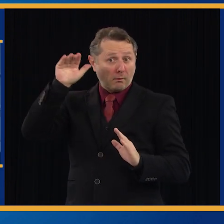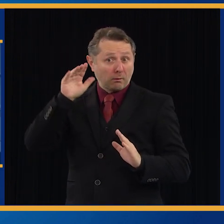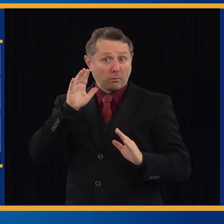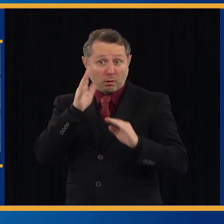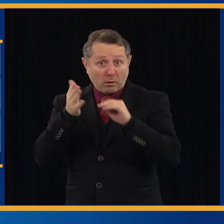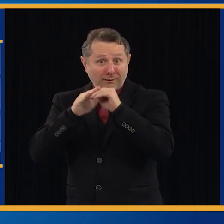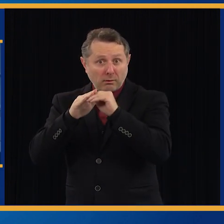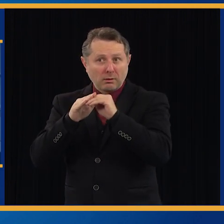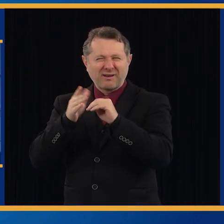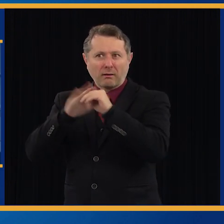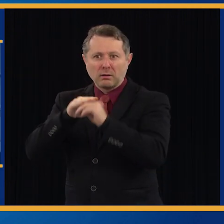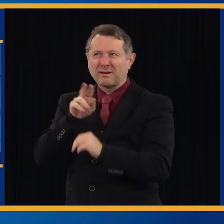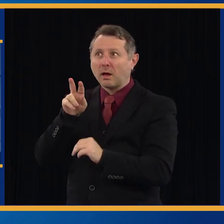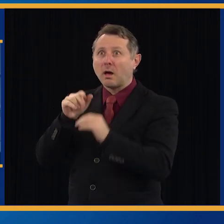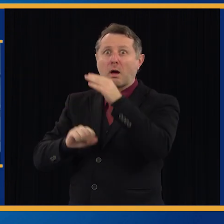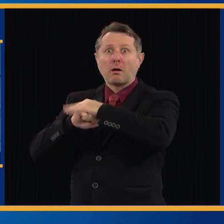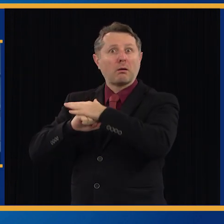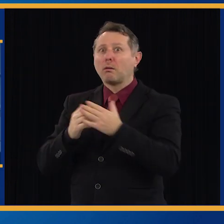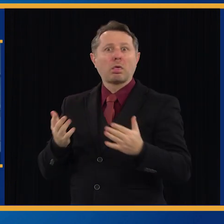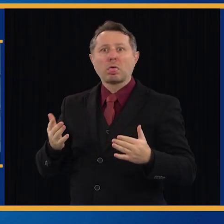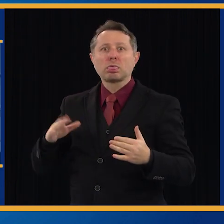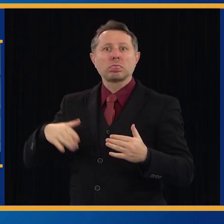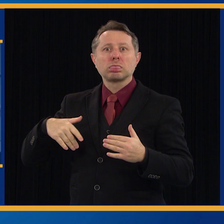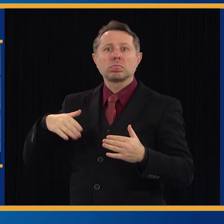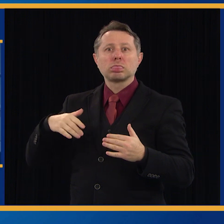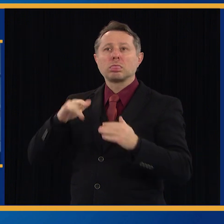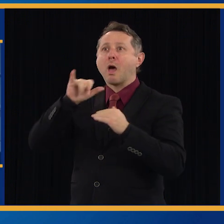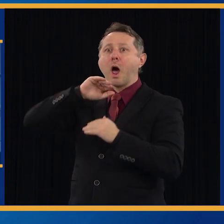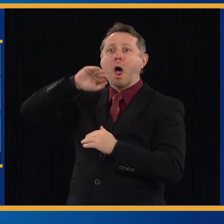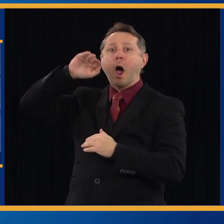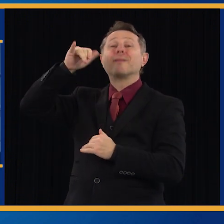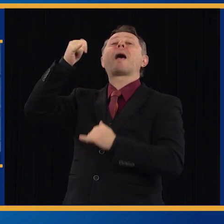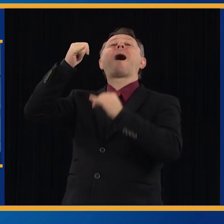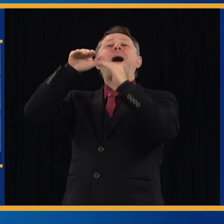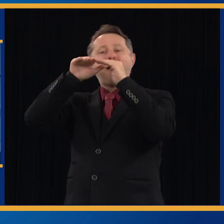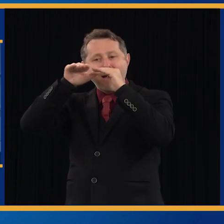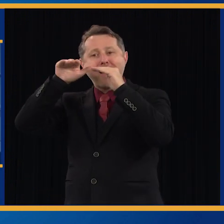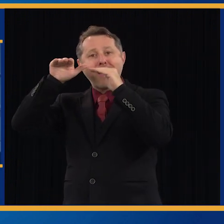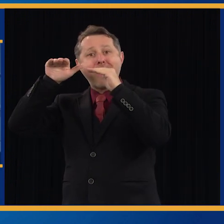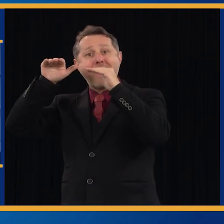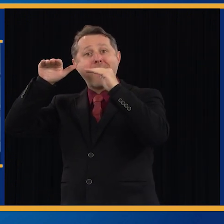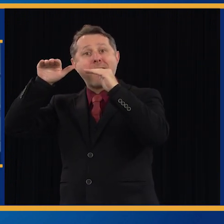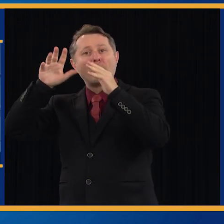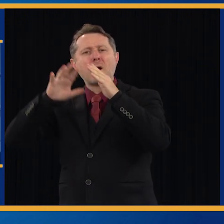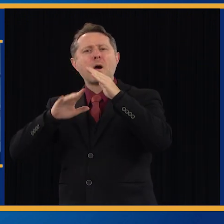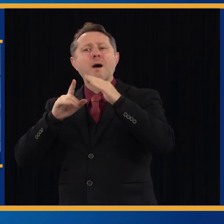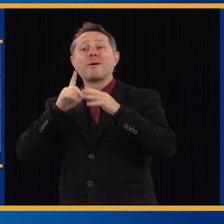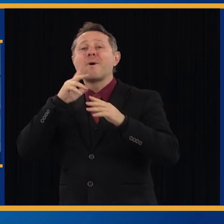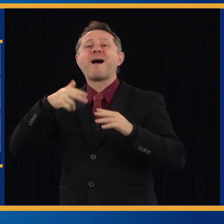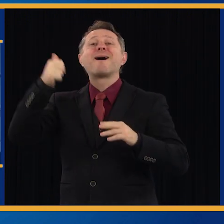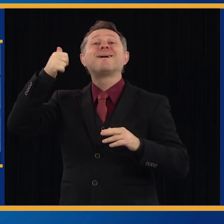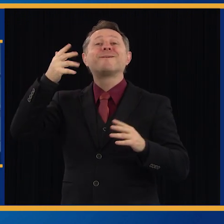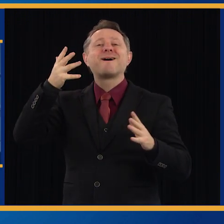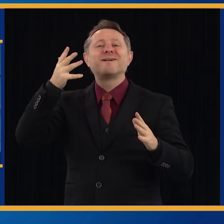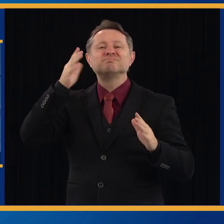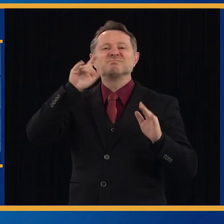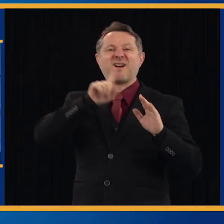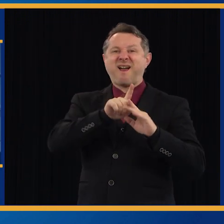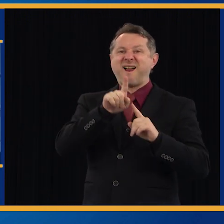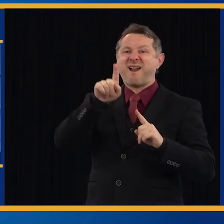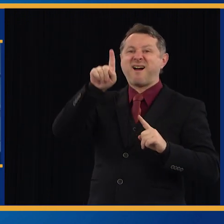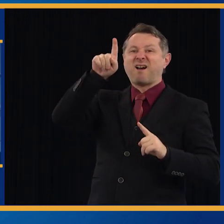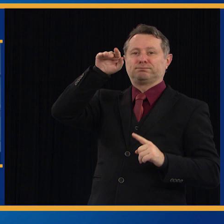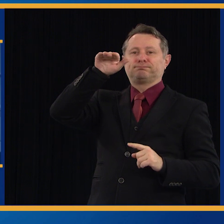higher. Question was, when do you get to the top? How high can it go? Then we get